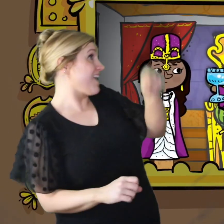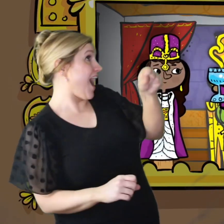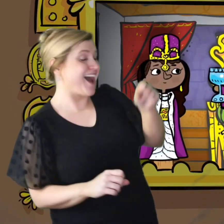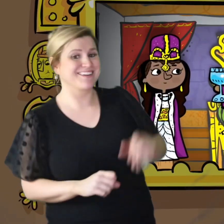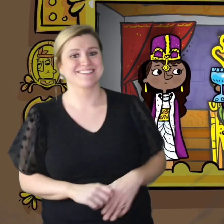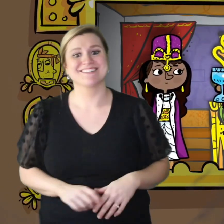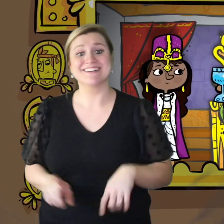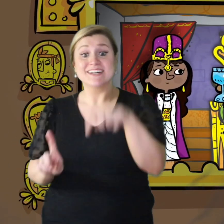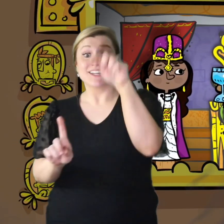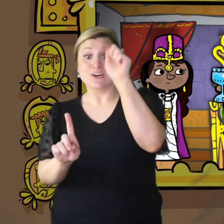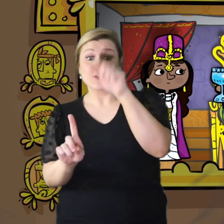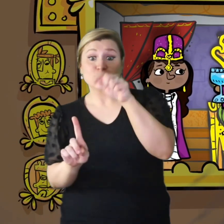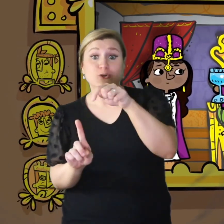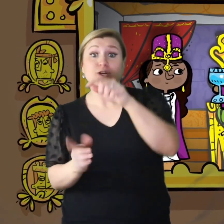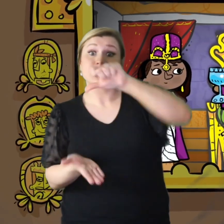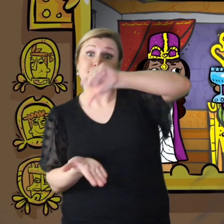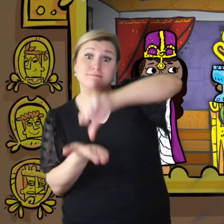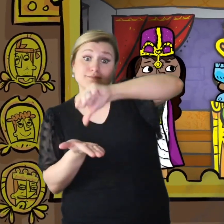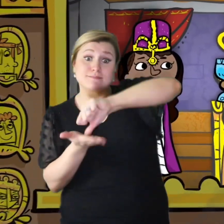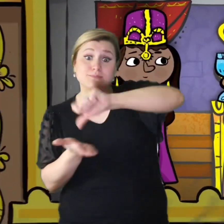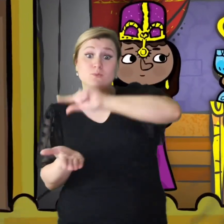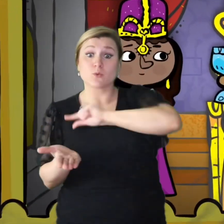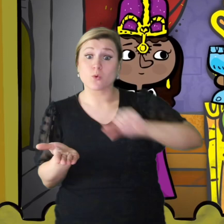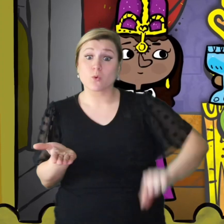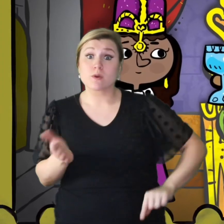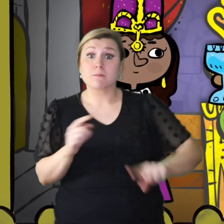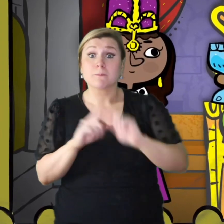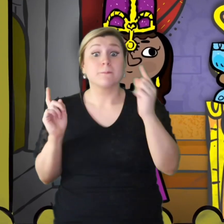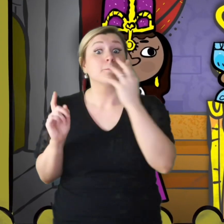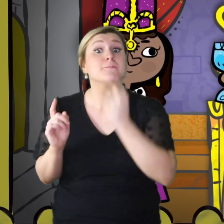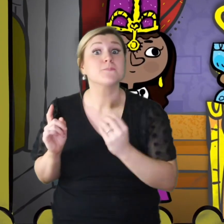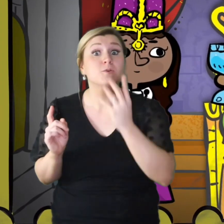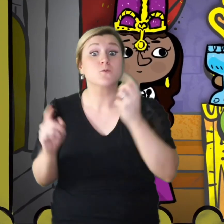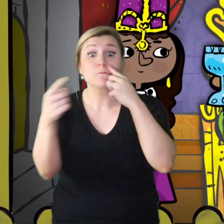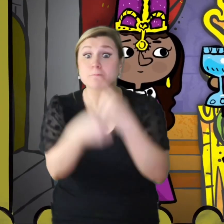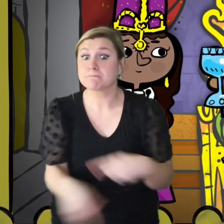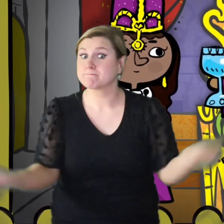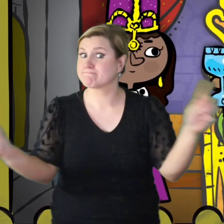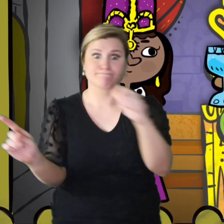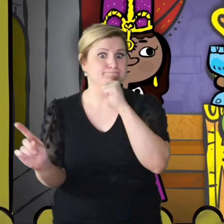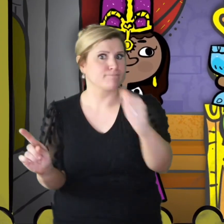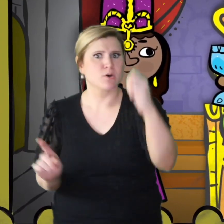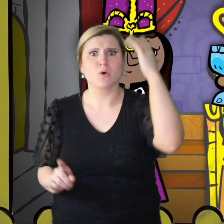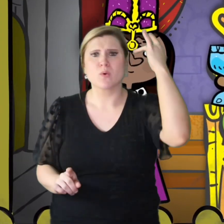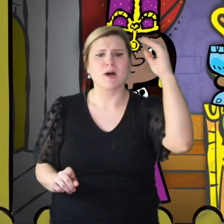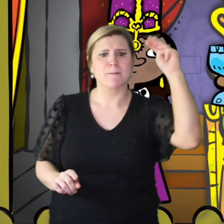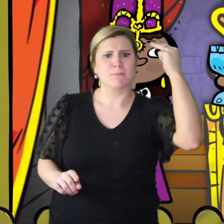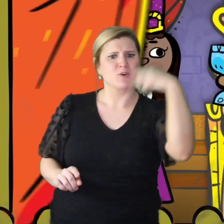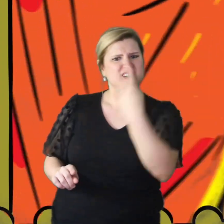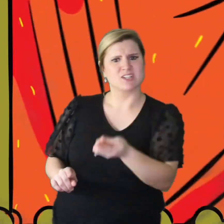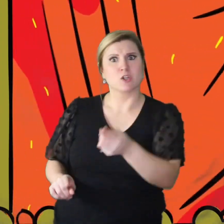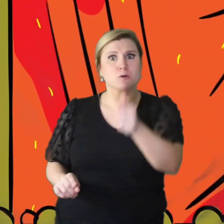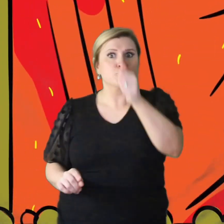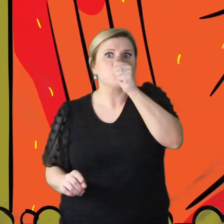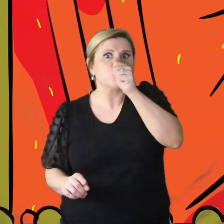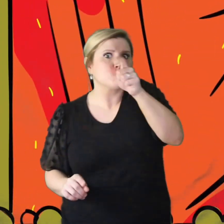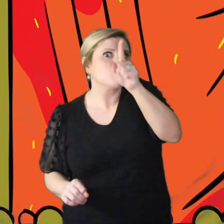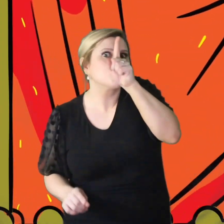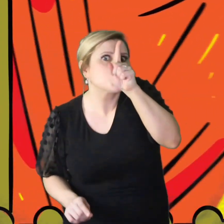Esther became the queen of Persia, but no one knew she was a Jew because Mordecai told her to keep it a secret.